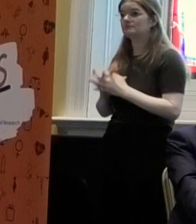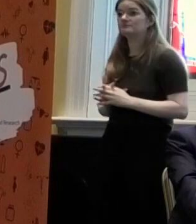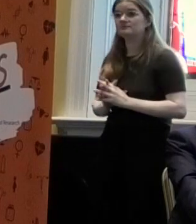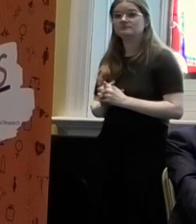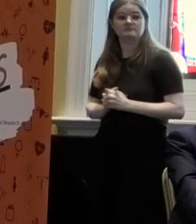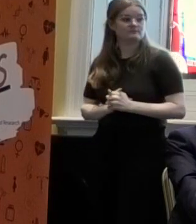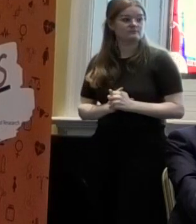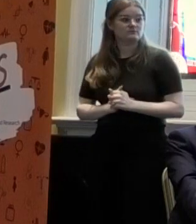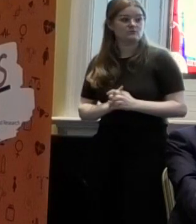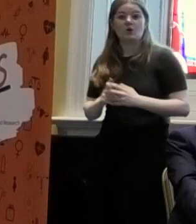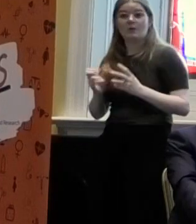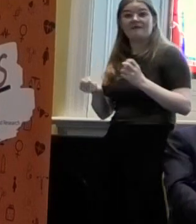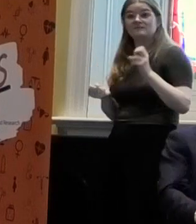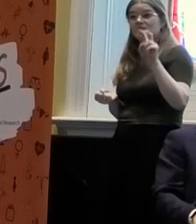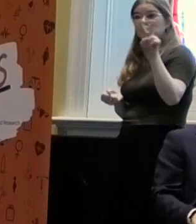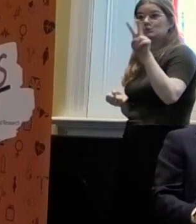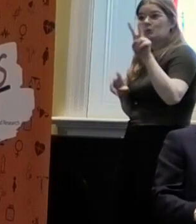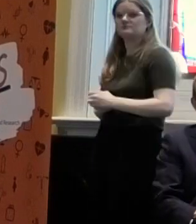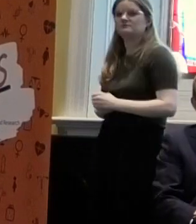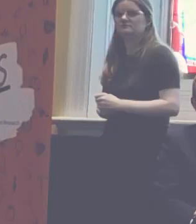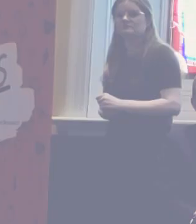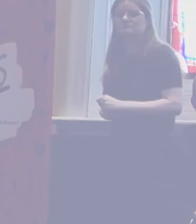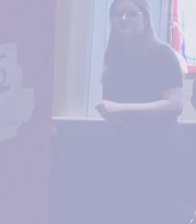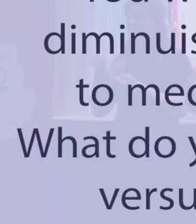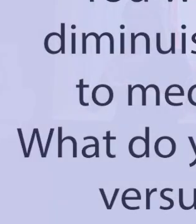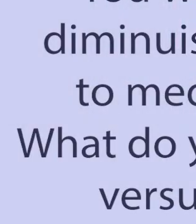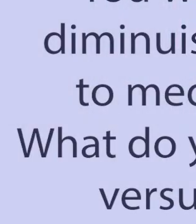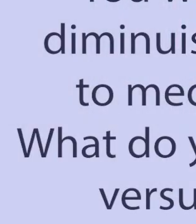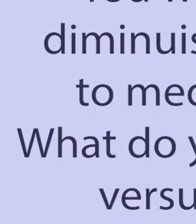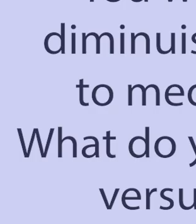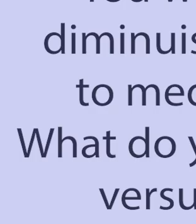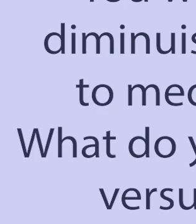great. We have lots of questions in the audience. What's your question?